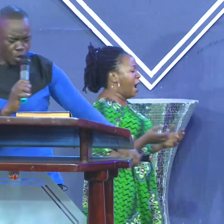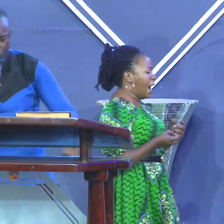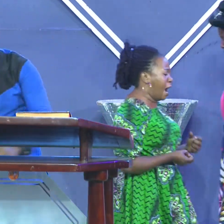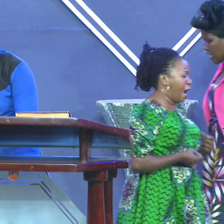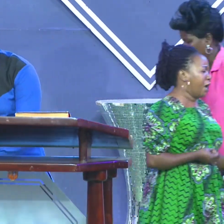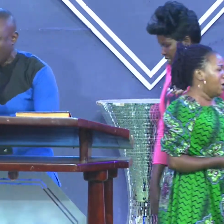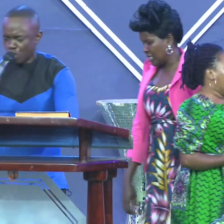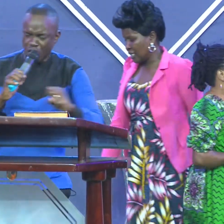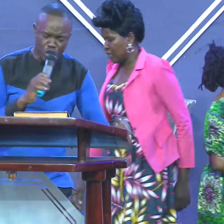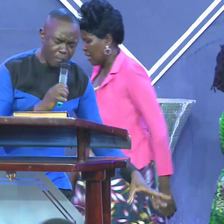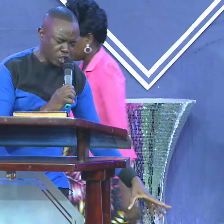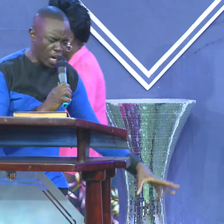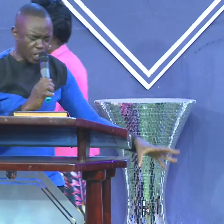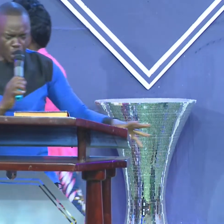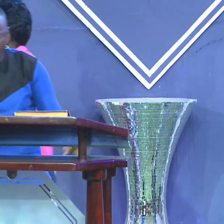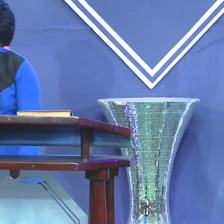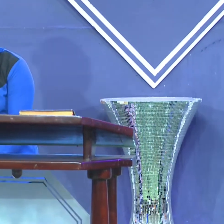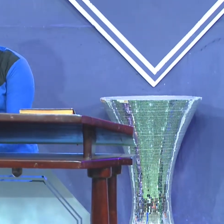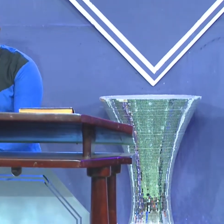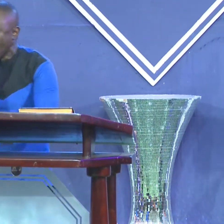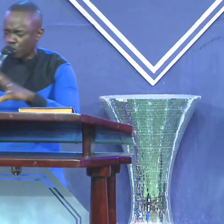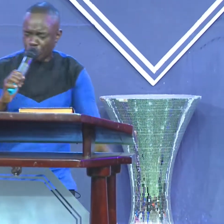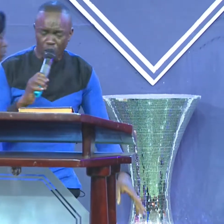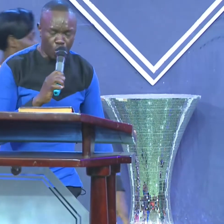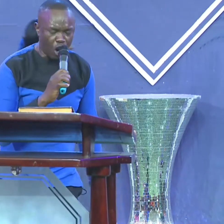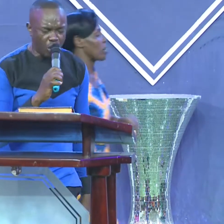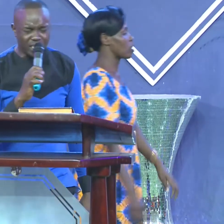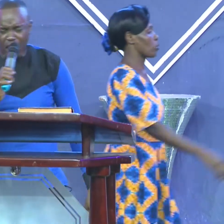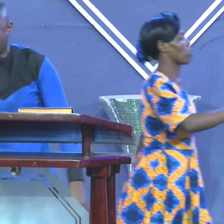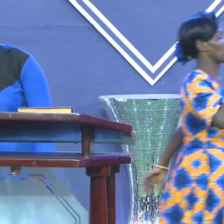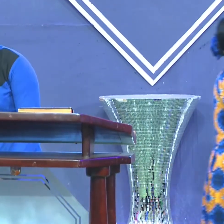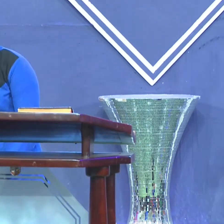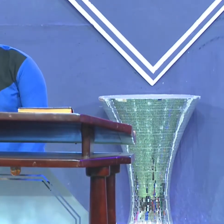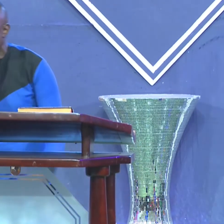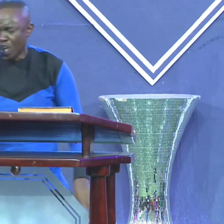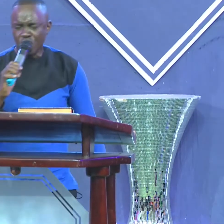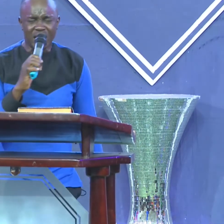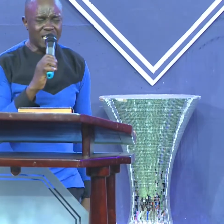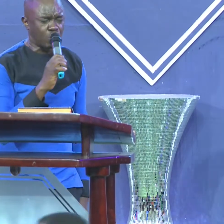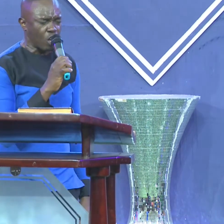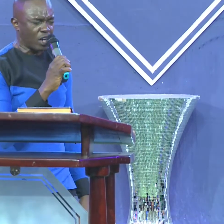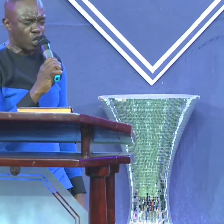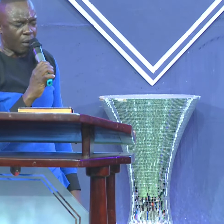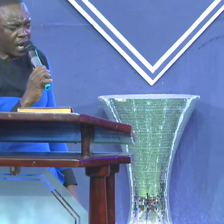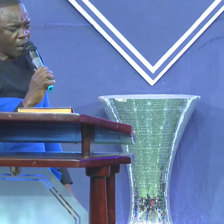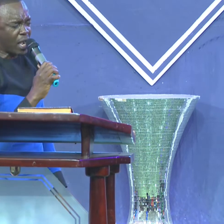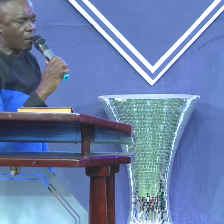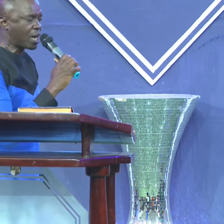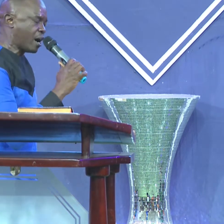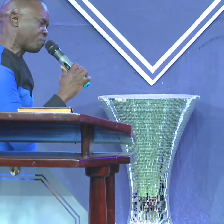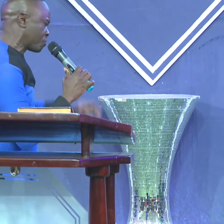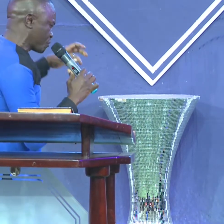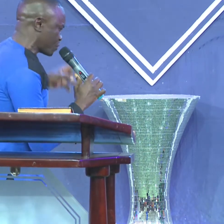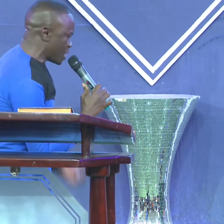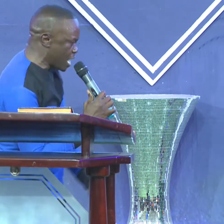enjagera okukutuka, tusasamu enjagera zona okukutuka, twe Kulula kwenye kerezona Muli nyari ya Yesu Kristo